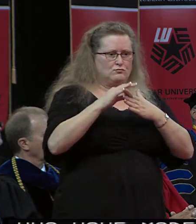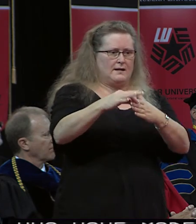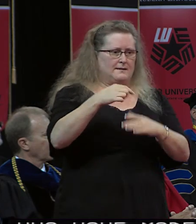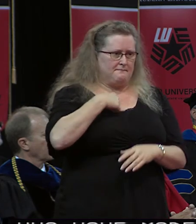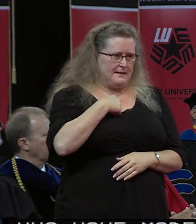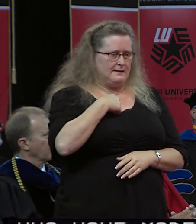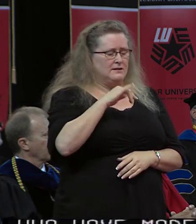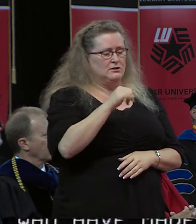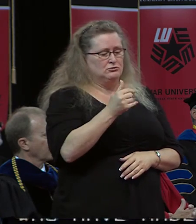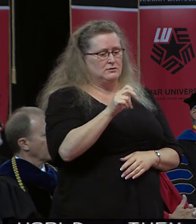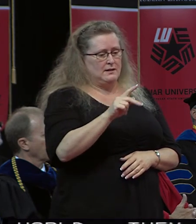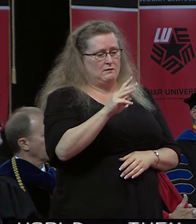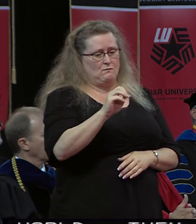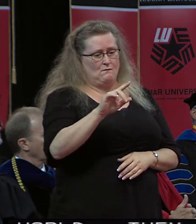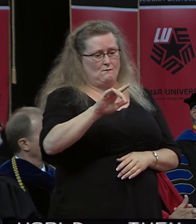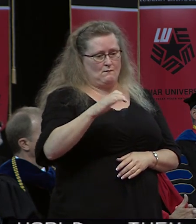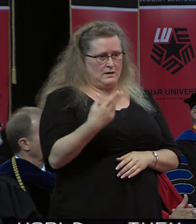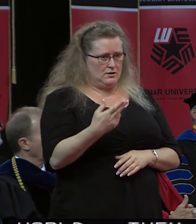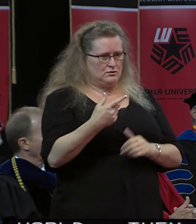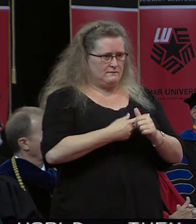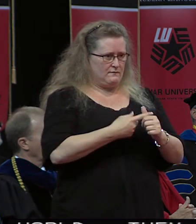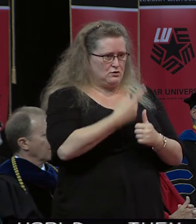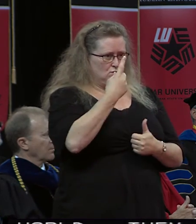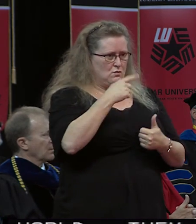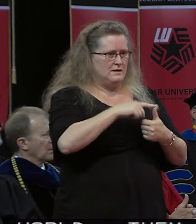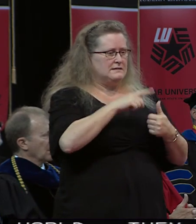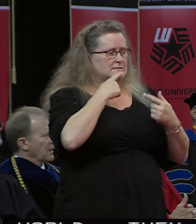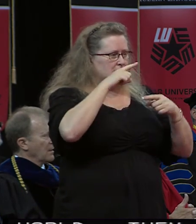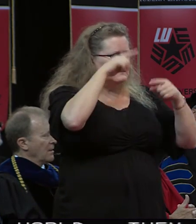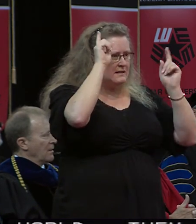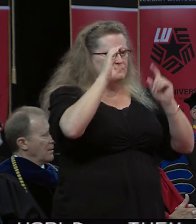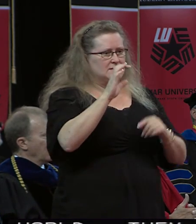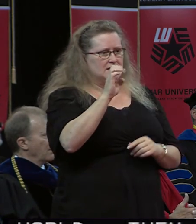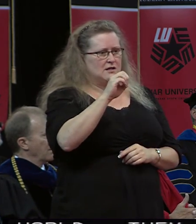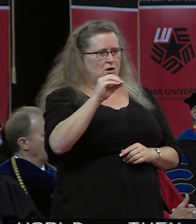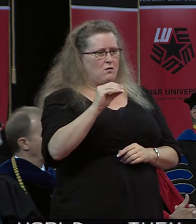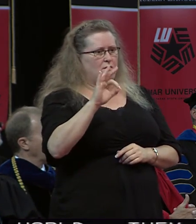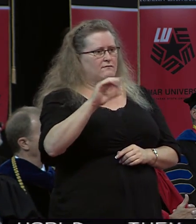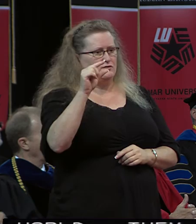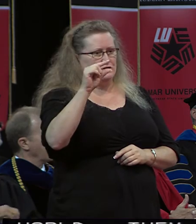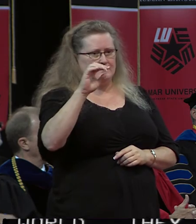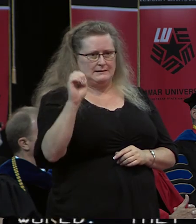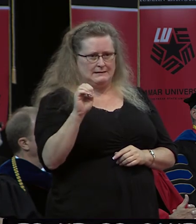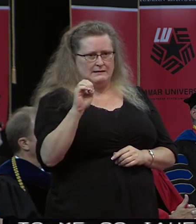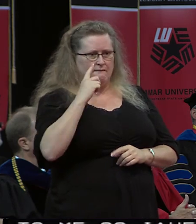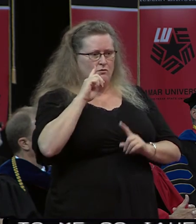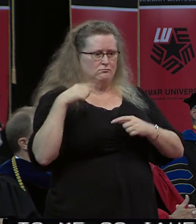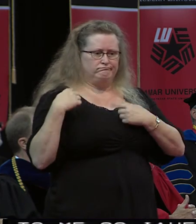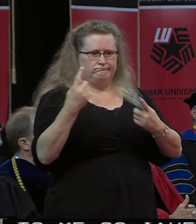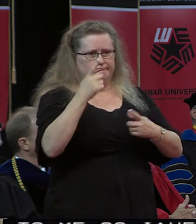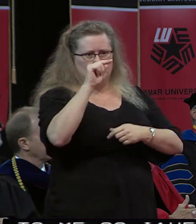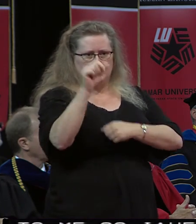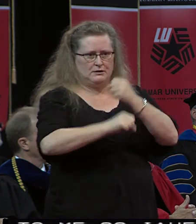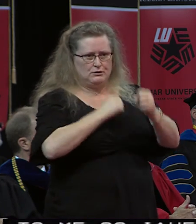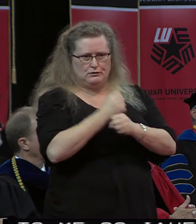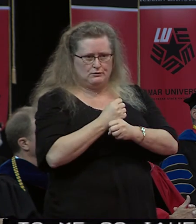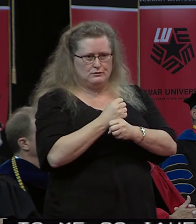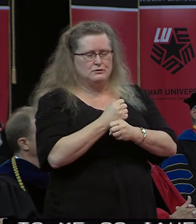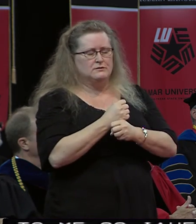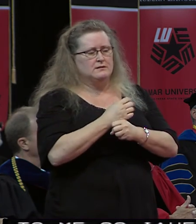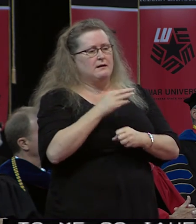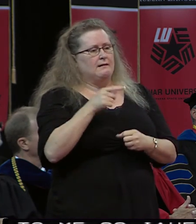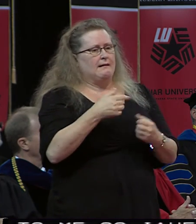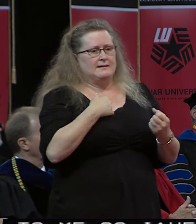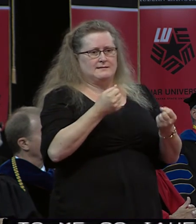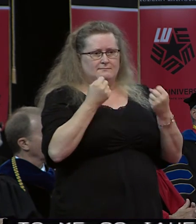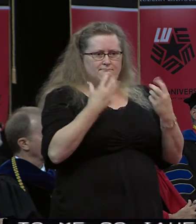first one, who is the incredibly successful CEO of General Electric for over two decades. He has